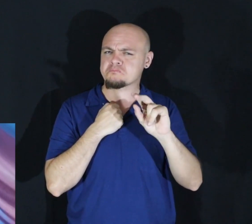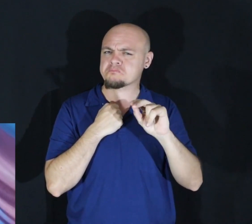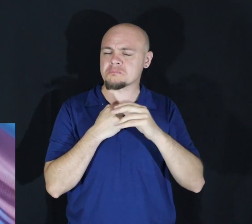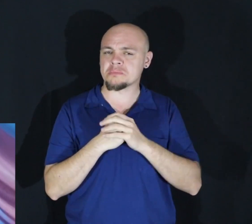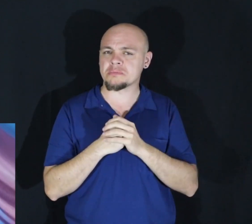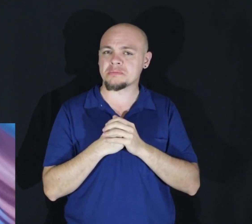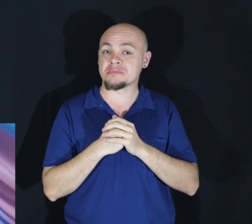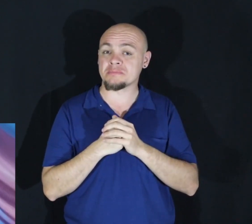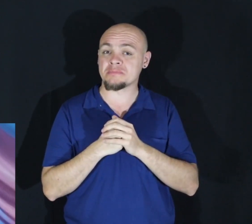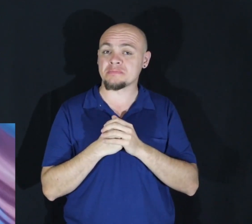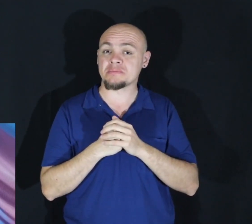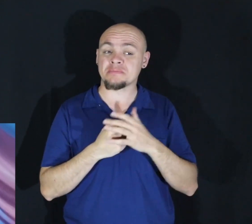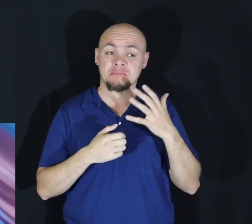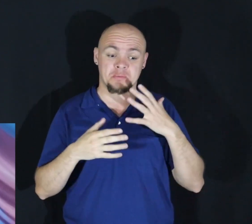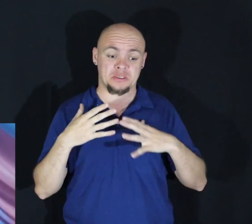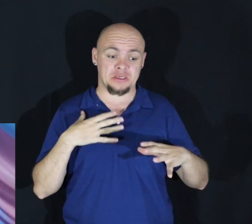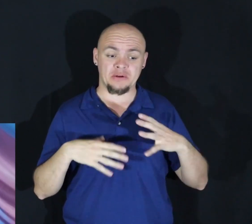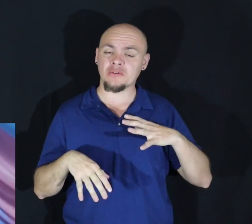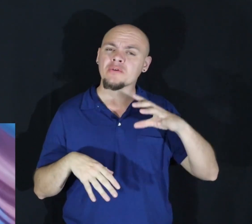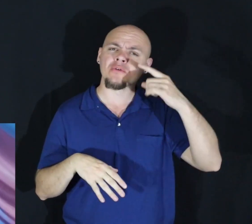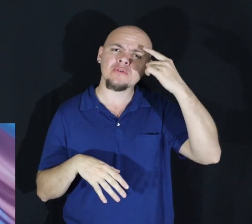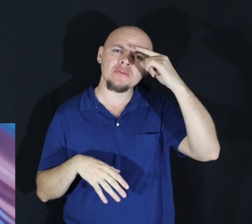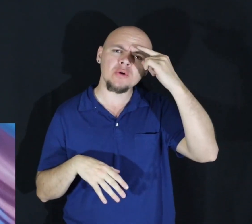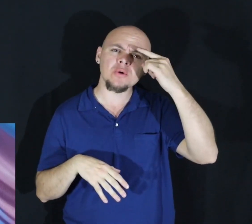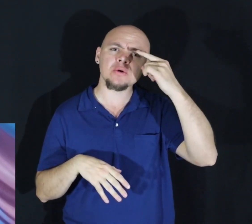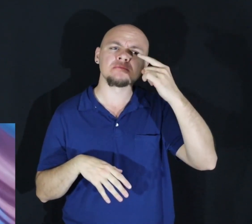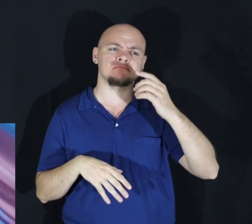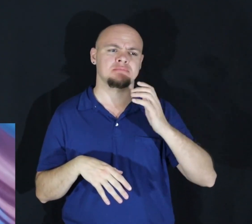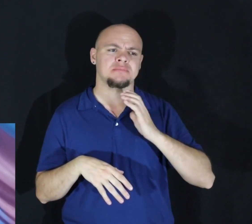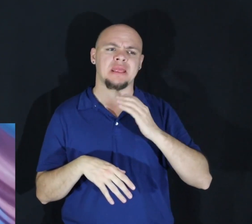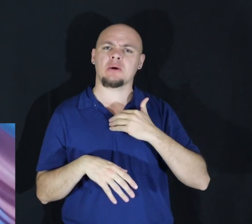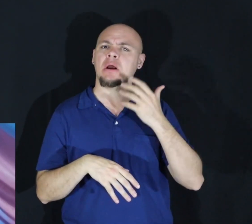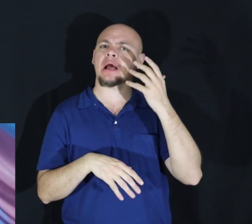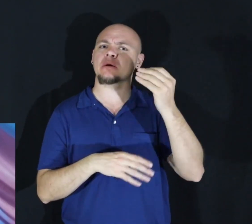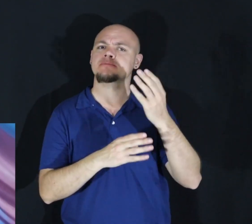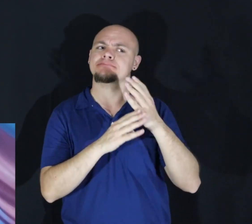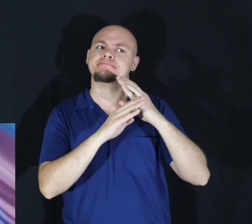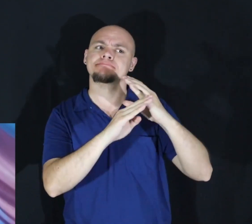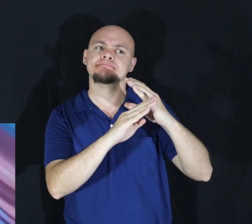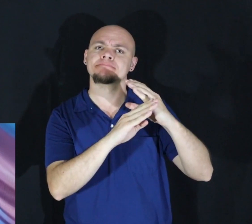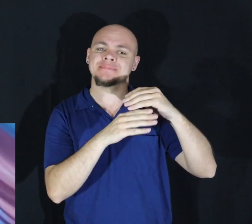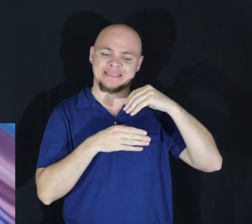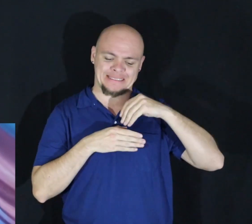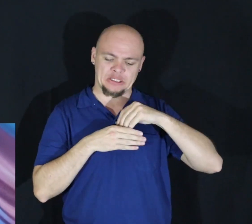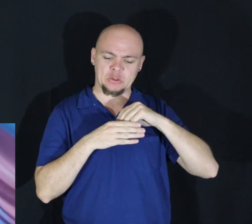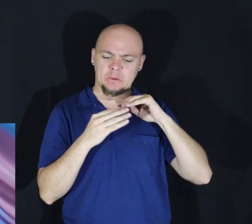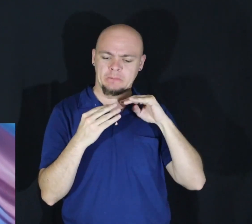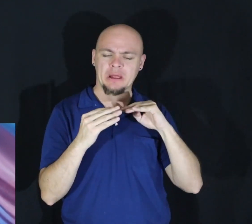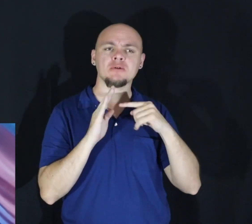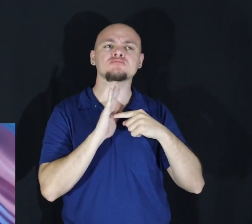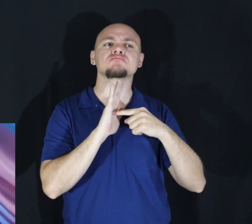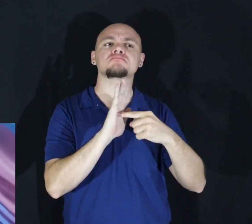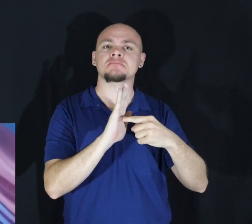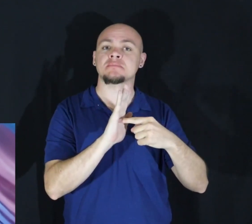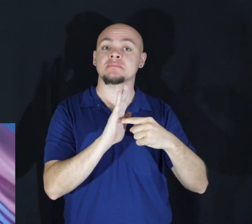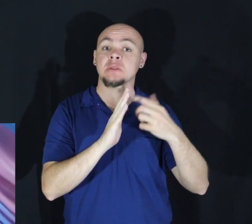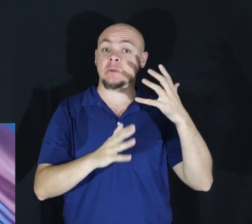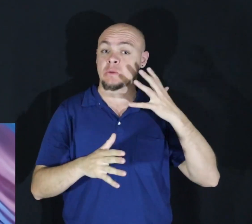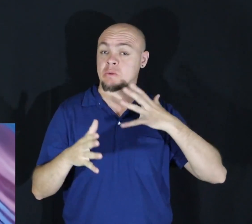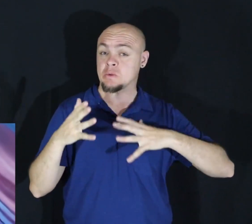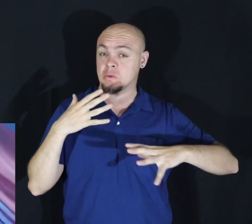Our attire often serves as the external armor of our internal battles. When we